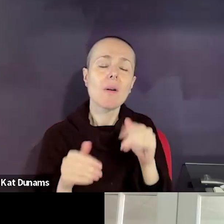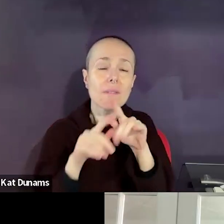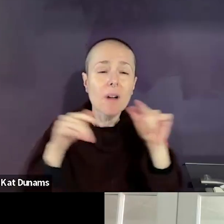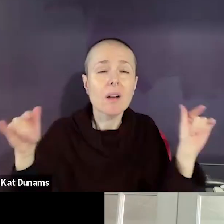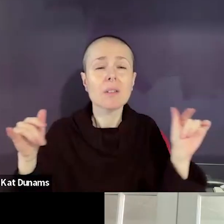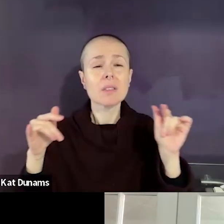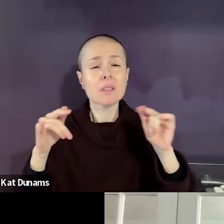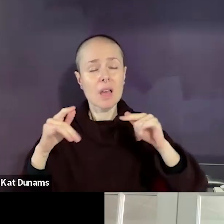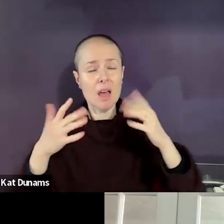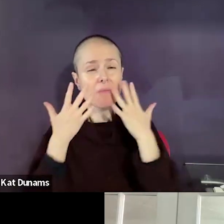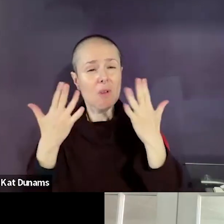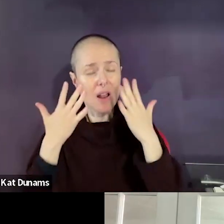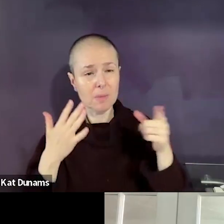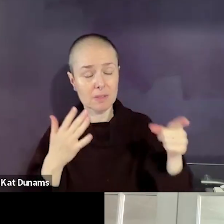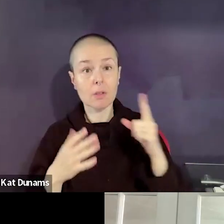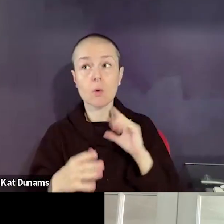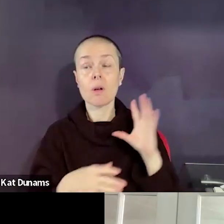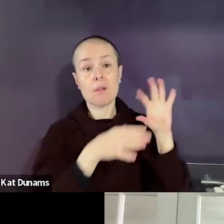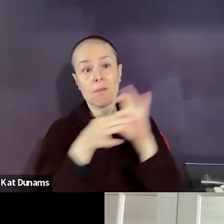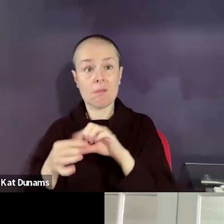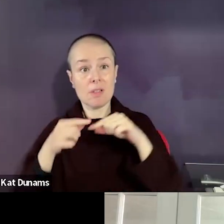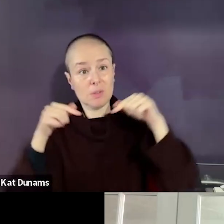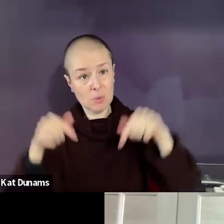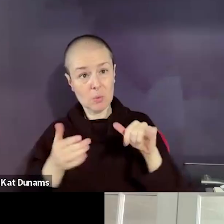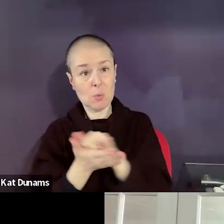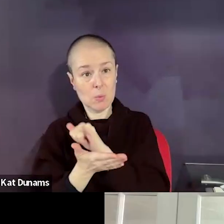stage, but this global stage in a community-driven,